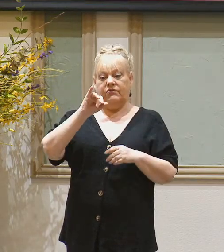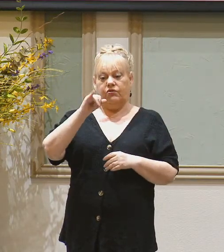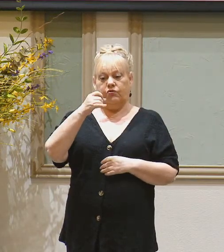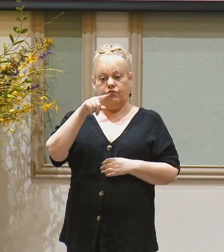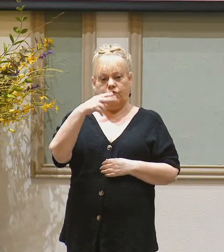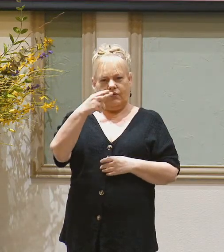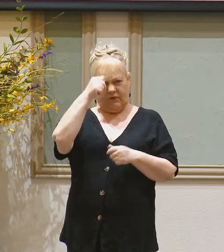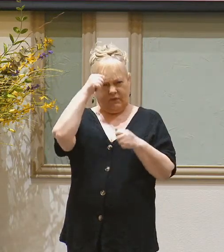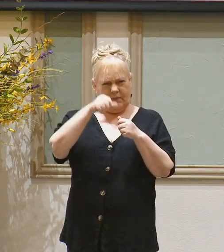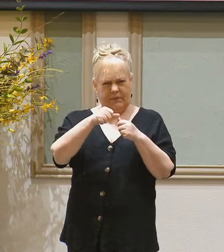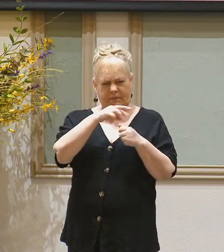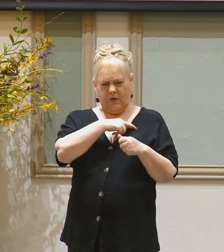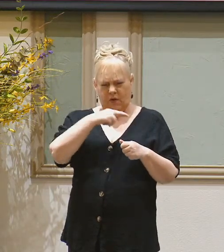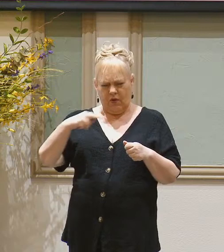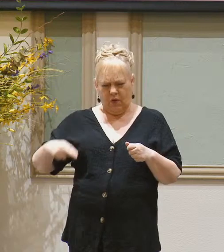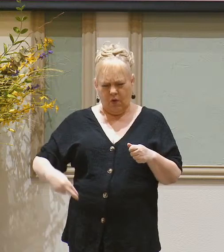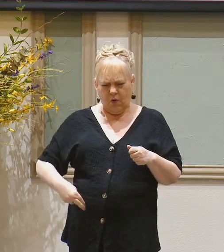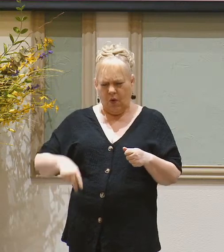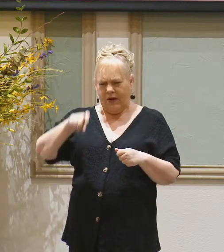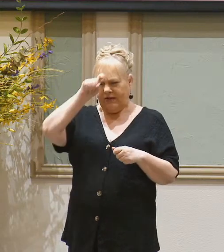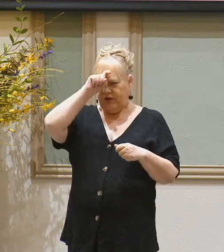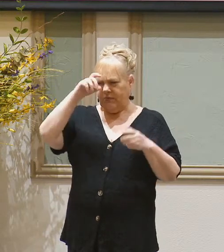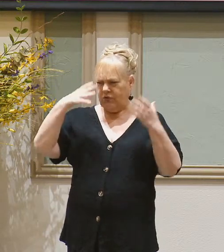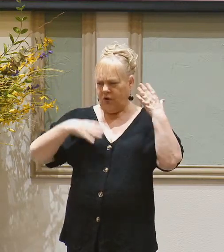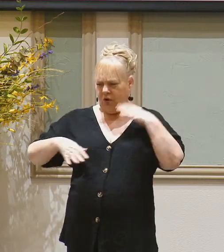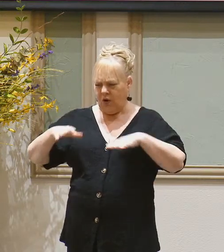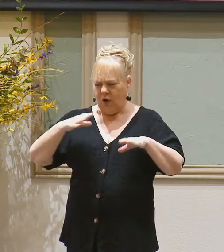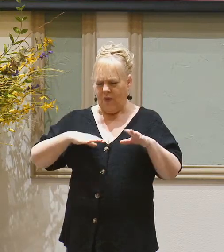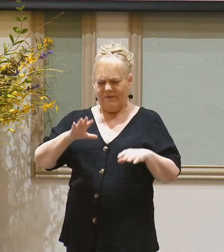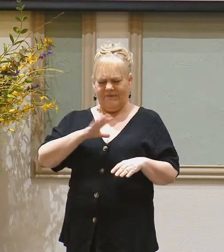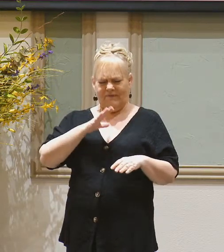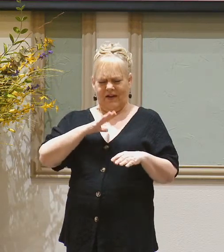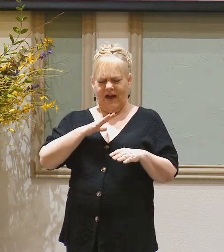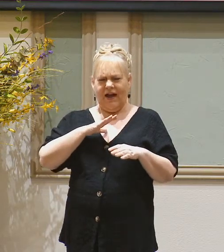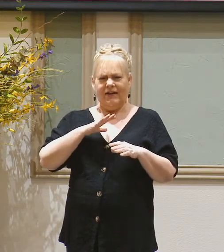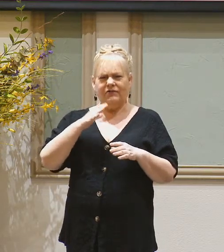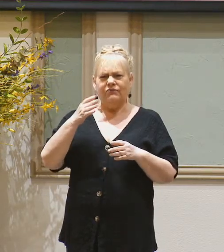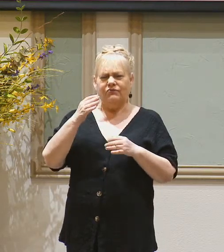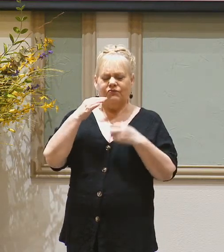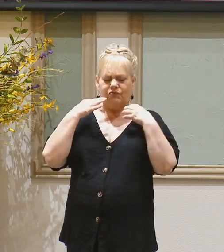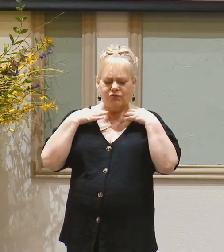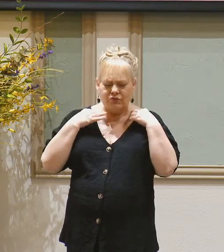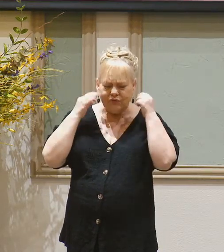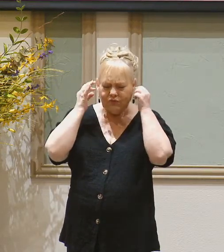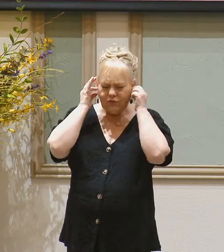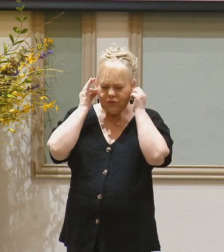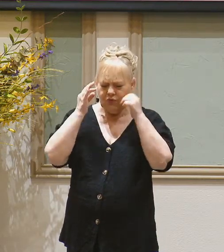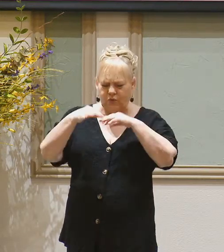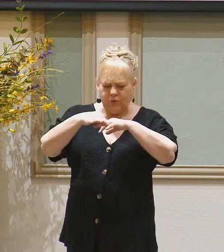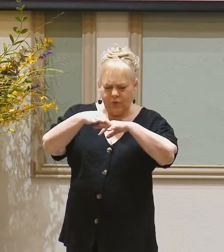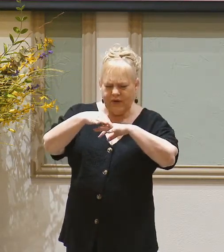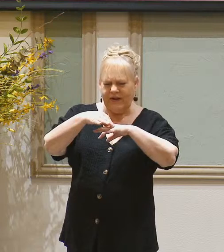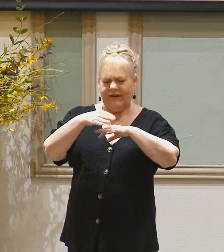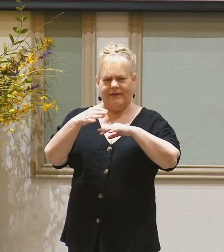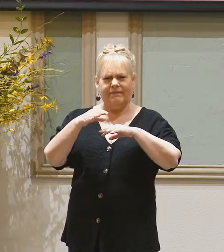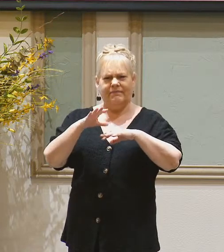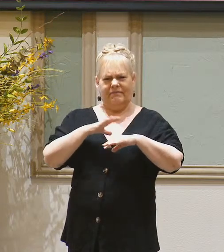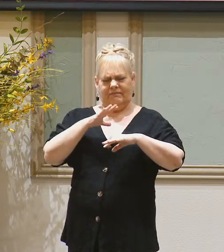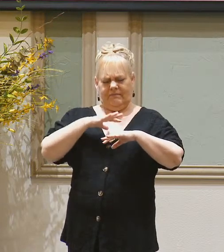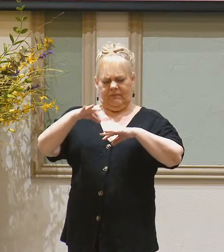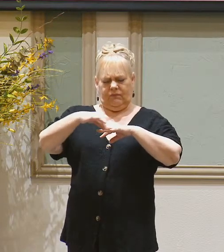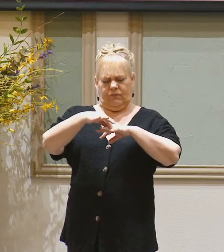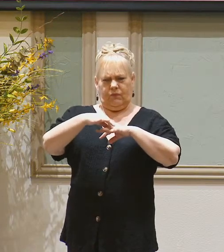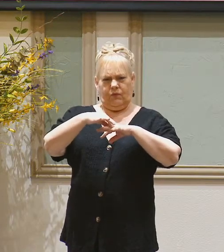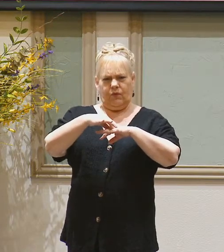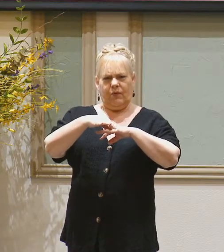the royal Egyptian clothing and the fine jewelry, gives him a company car to drive, and even the signet ring that